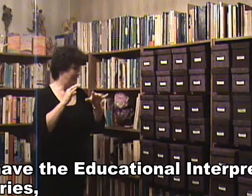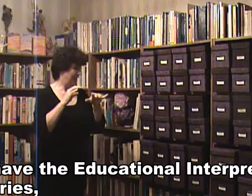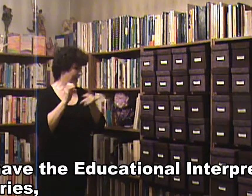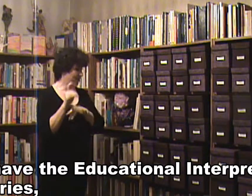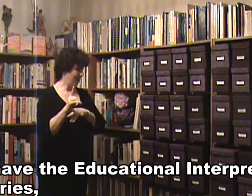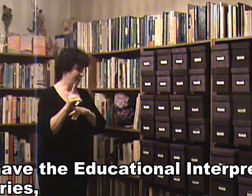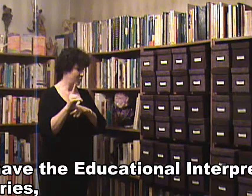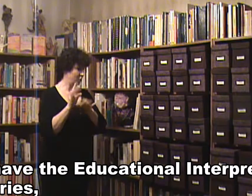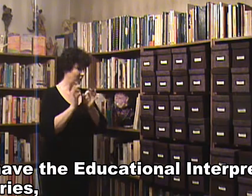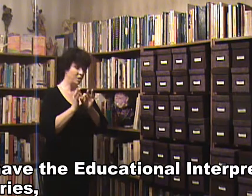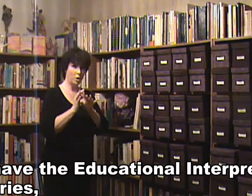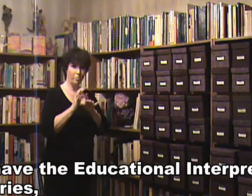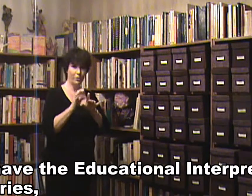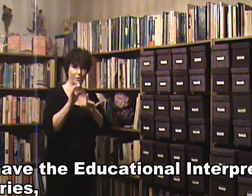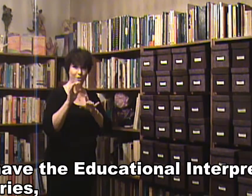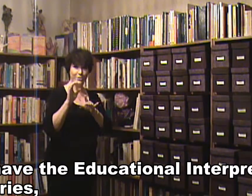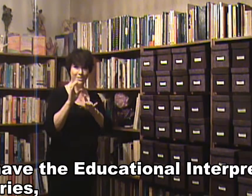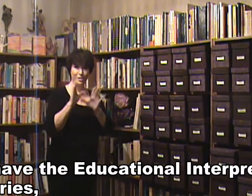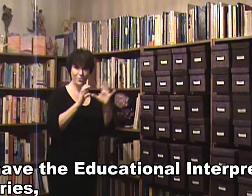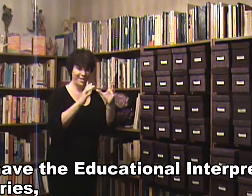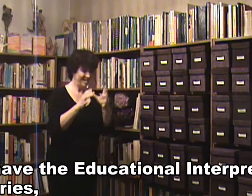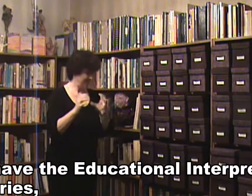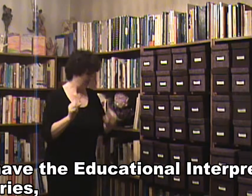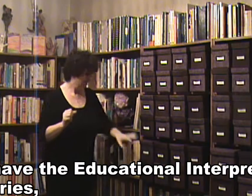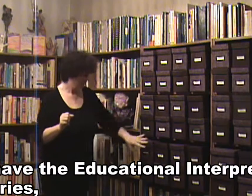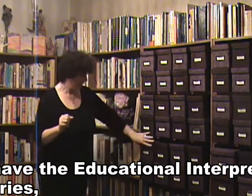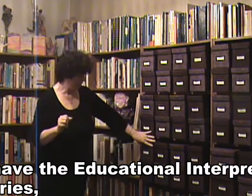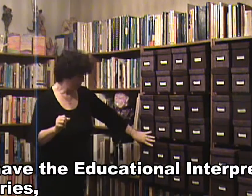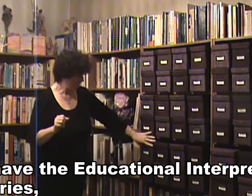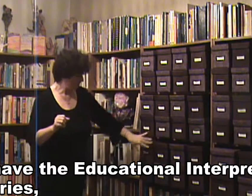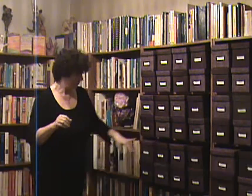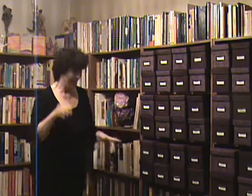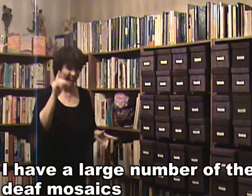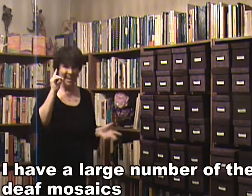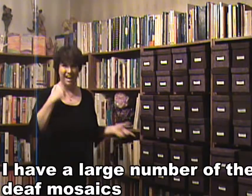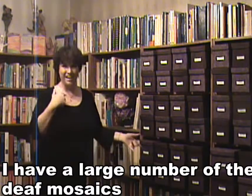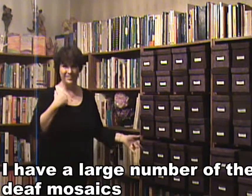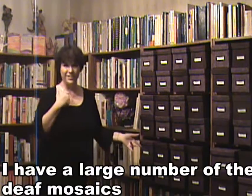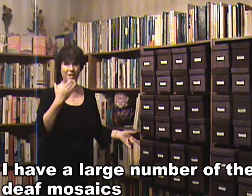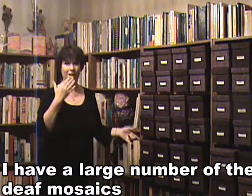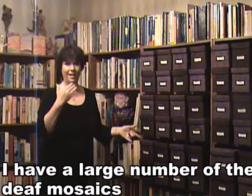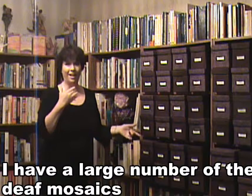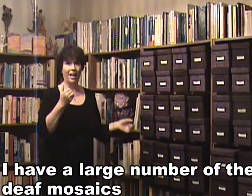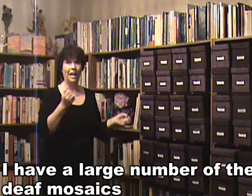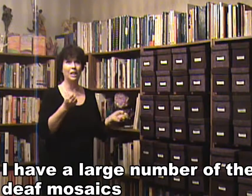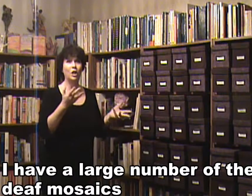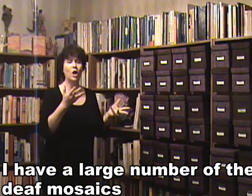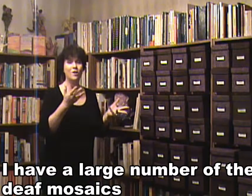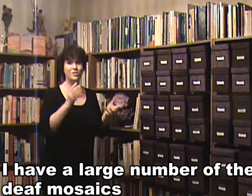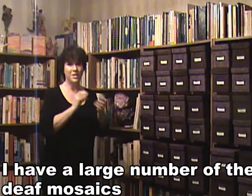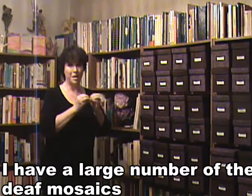the educational interpreter series. I have a large